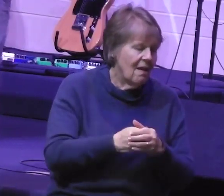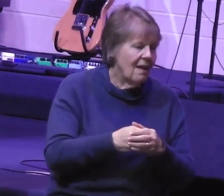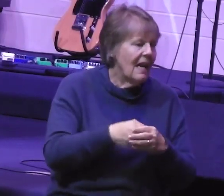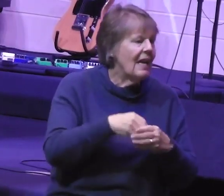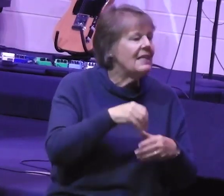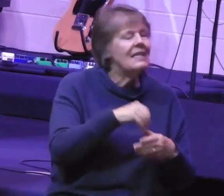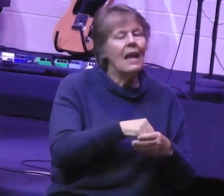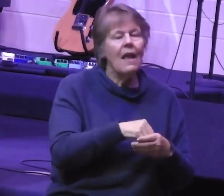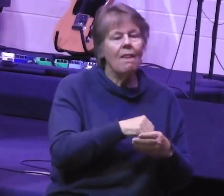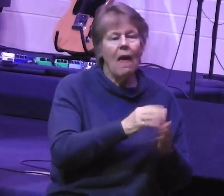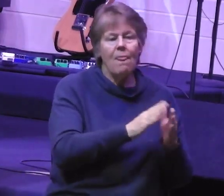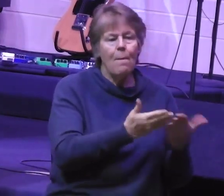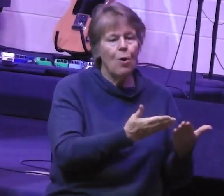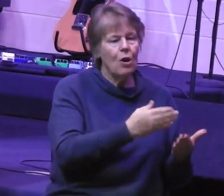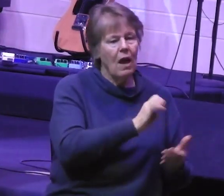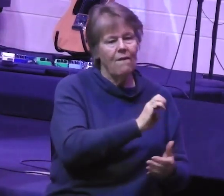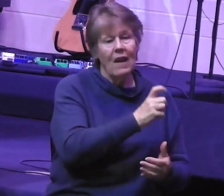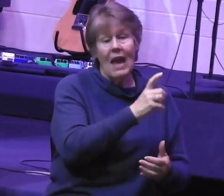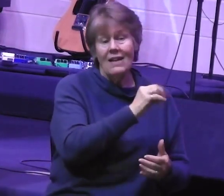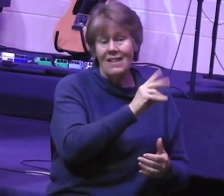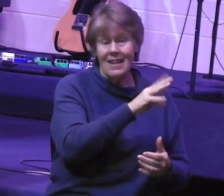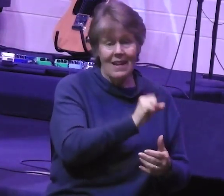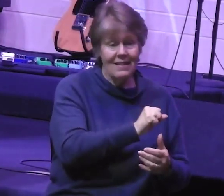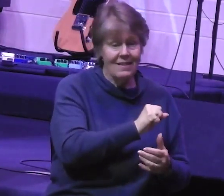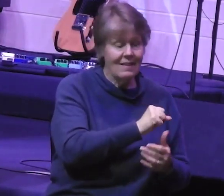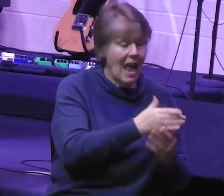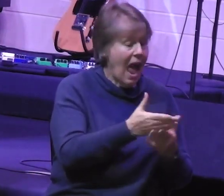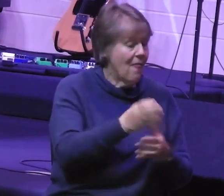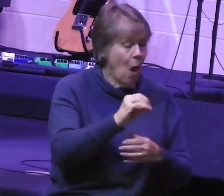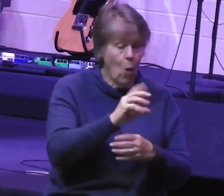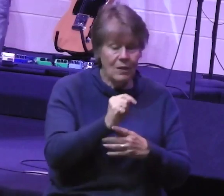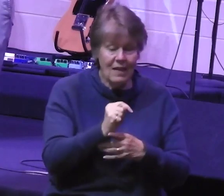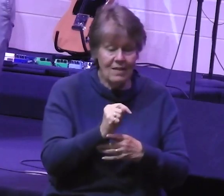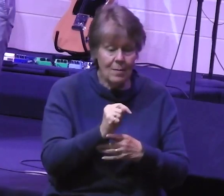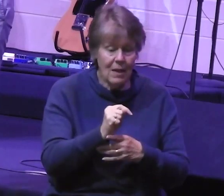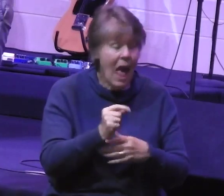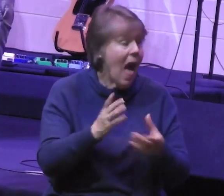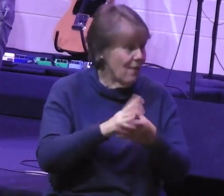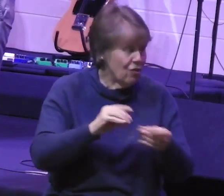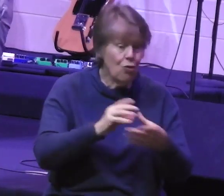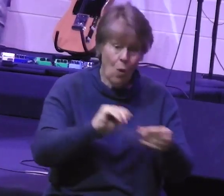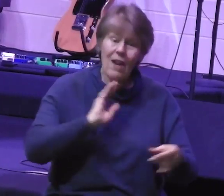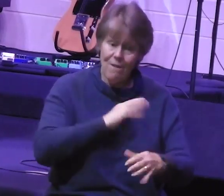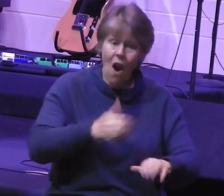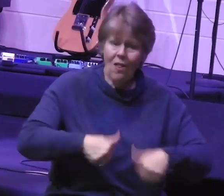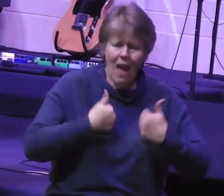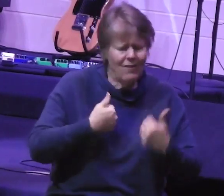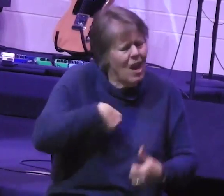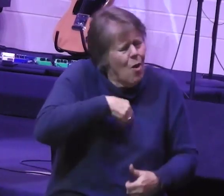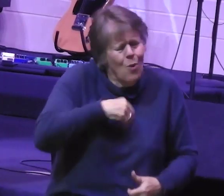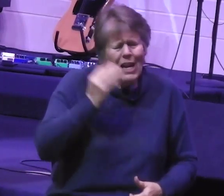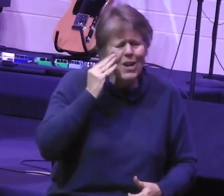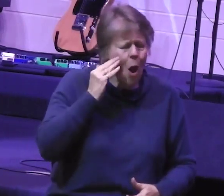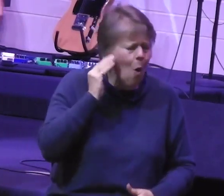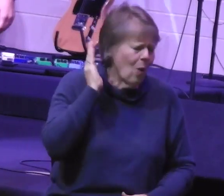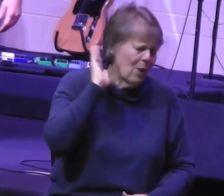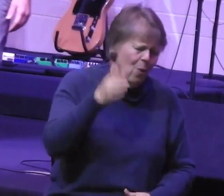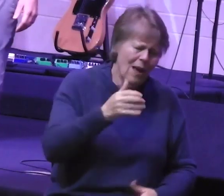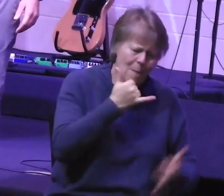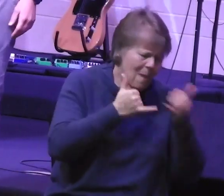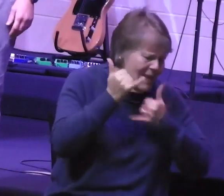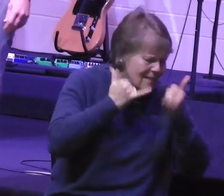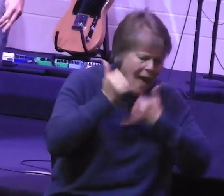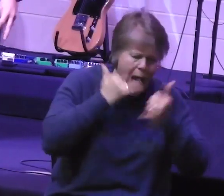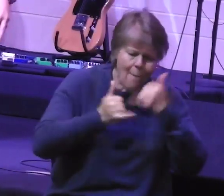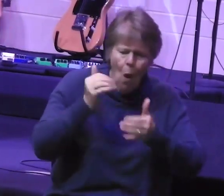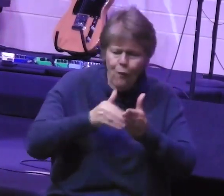whole Old Testament, and even of the story of our own lives, is we know that we're going to mess up again. We know that people are going to mess up again. Israel messes